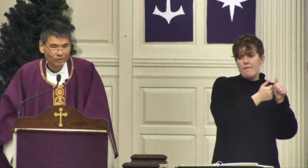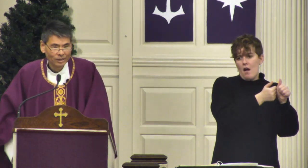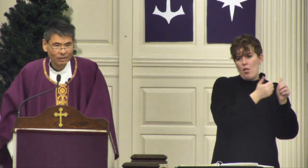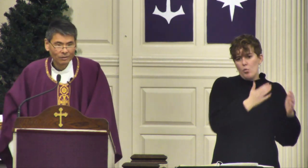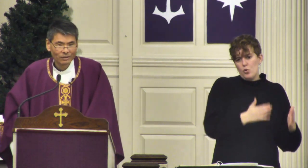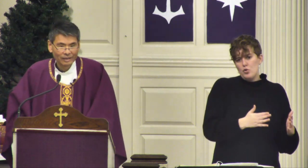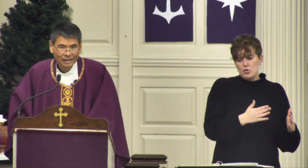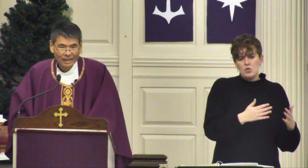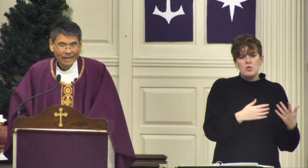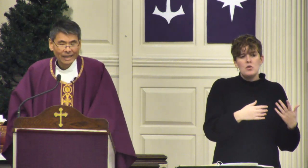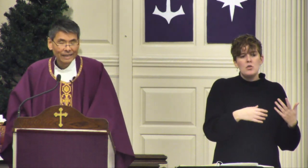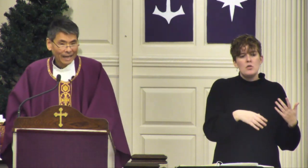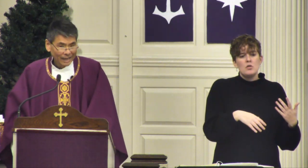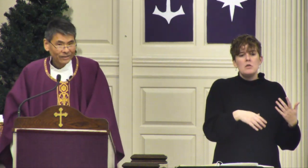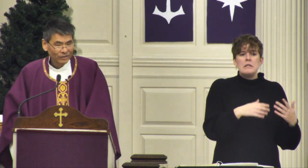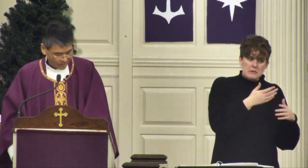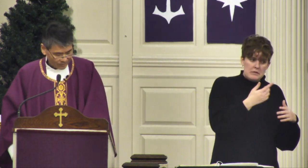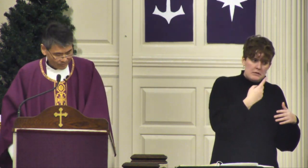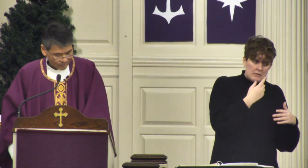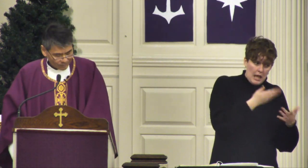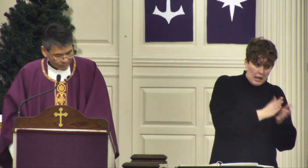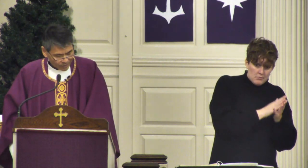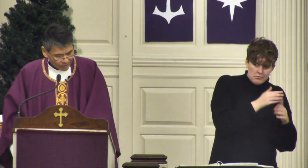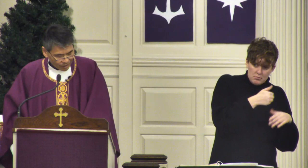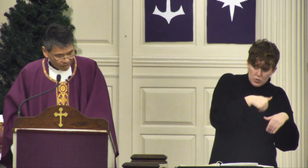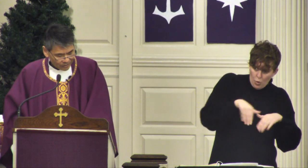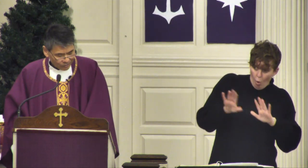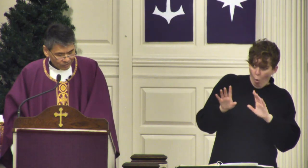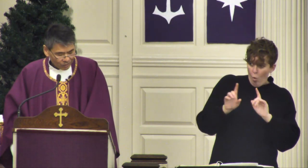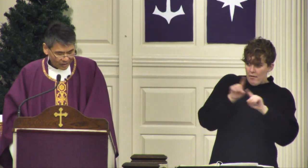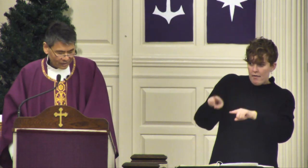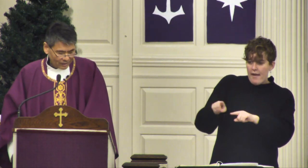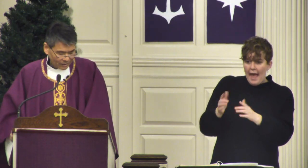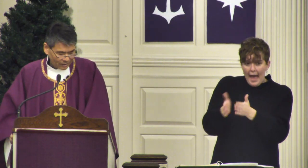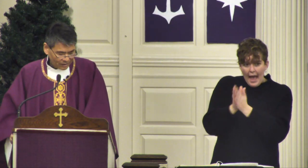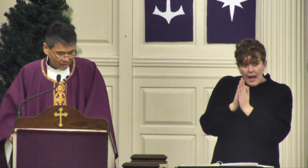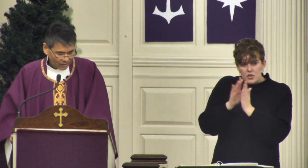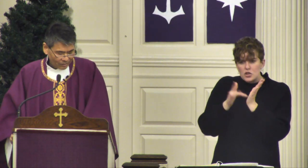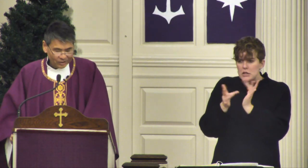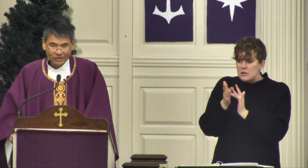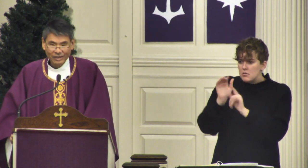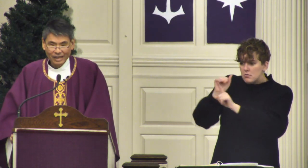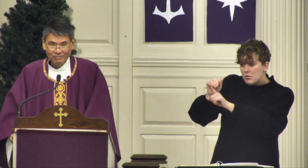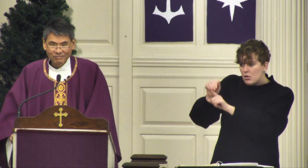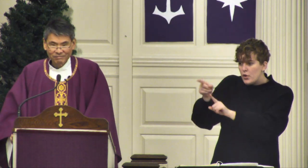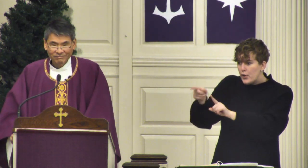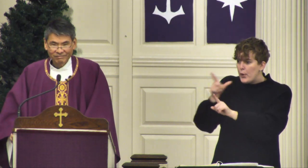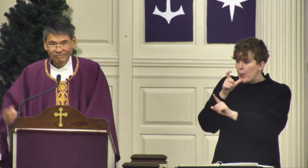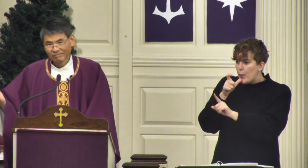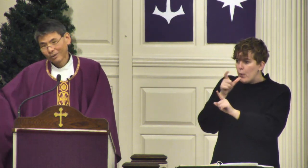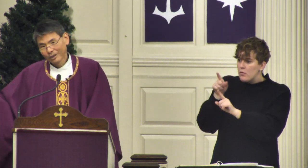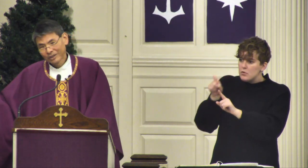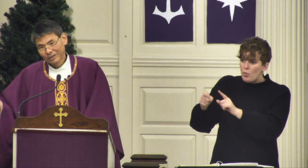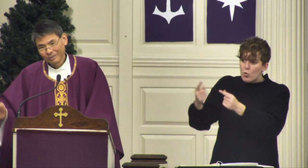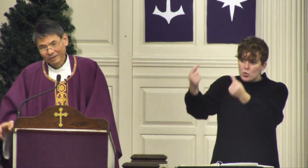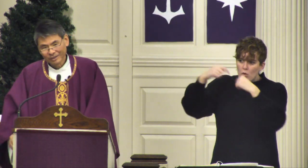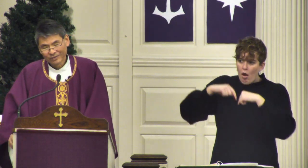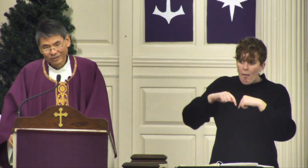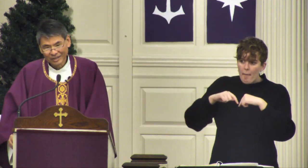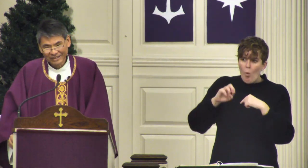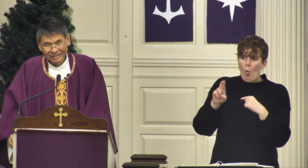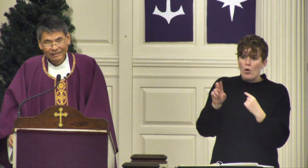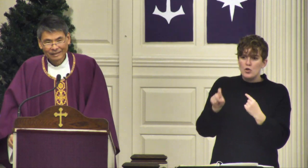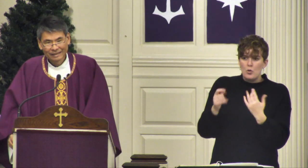go and ask Jesus, "Are you the one who is to come, or should we look for